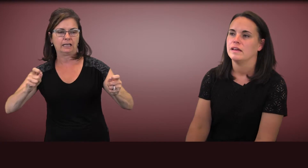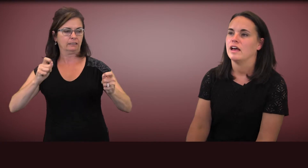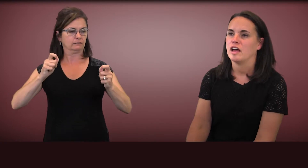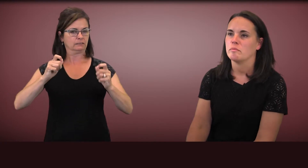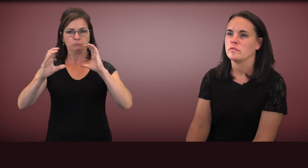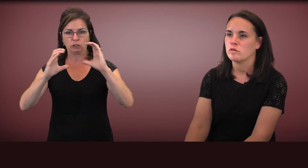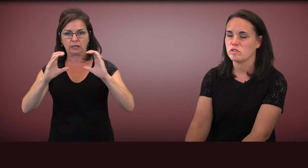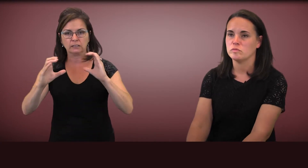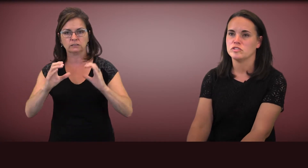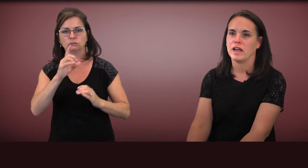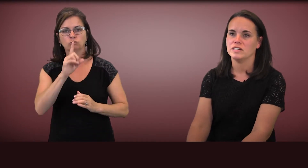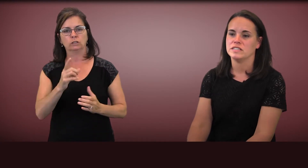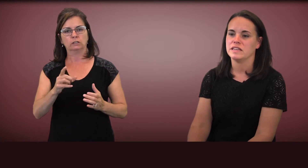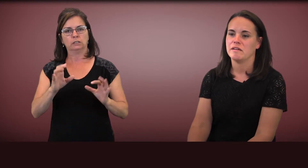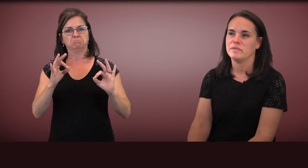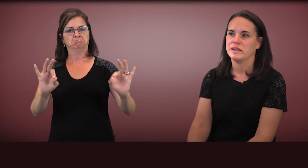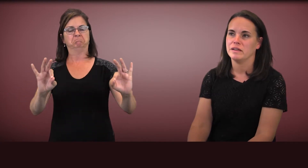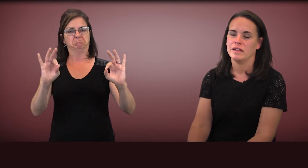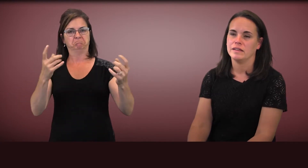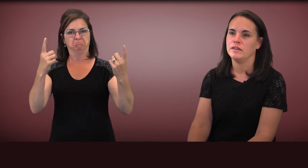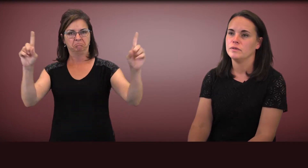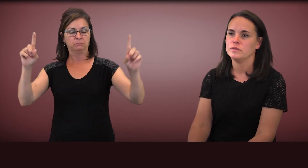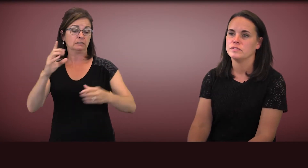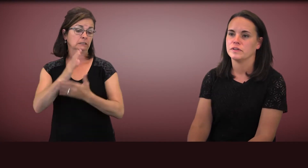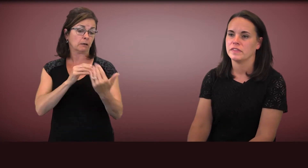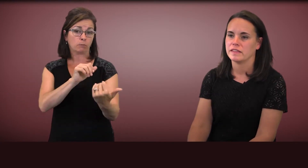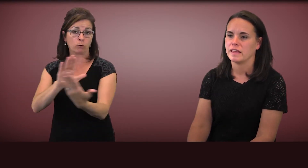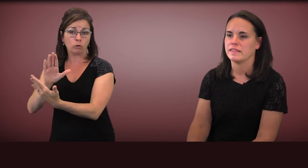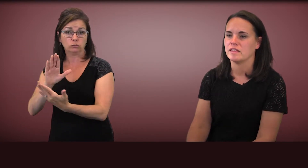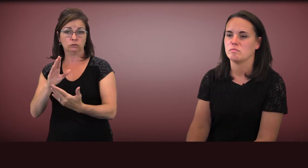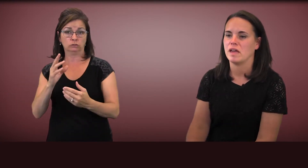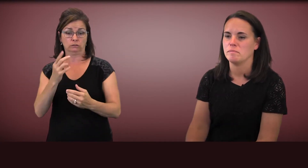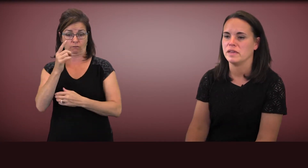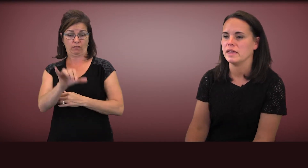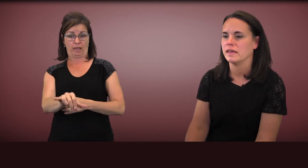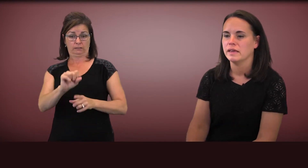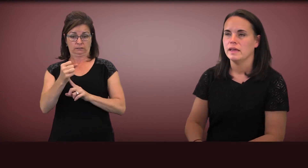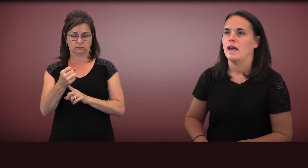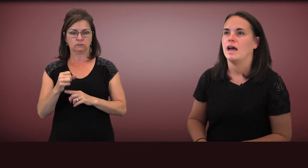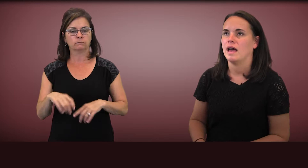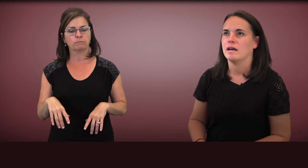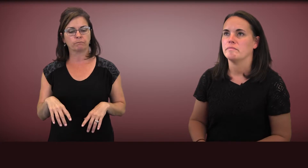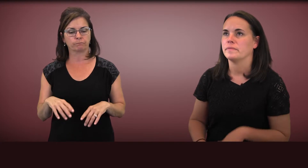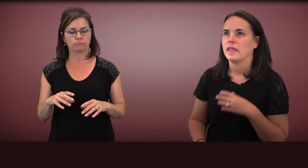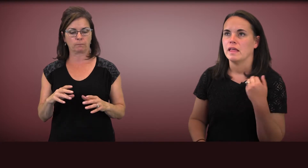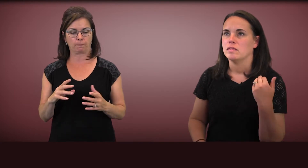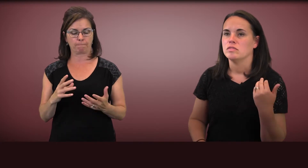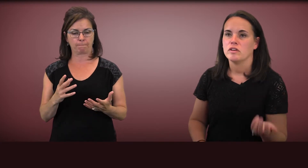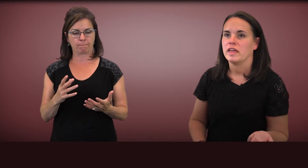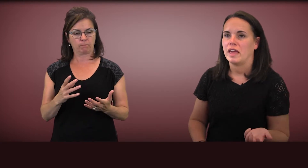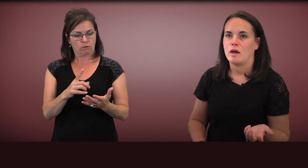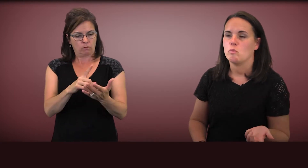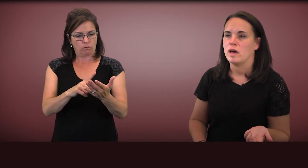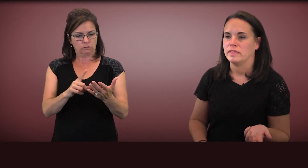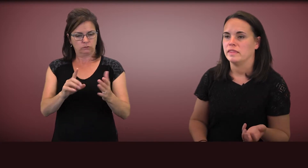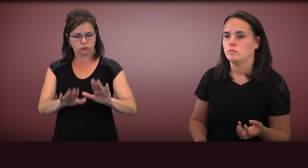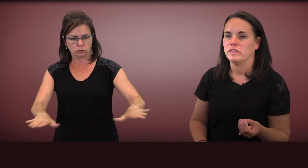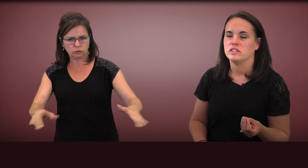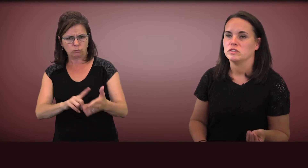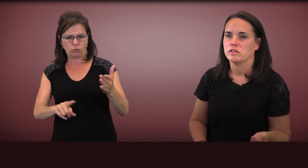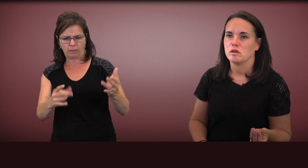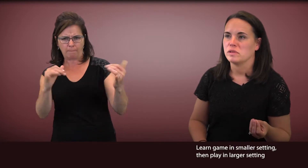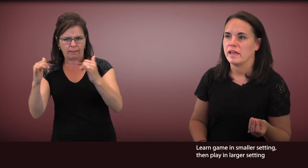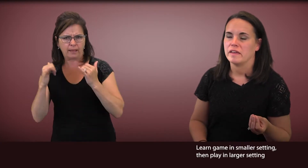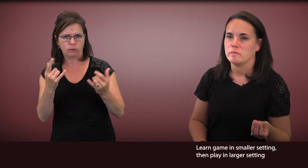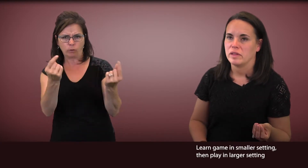nicely. So some strategies that have been used for things like this might be looking at